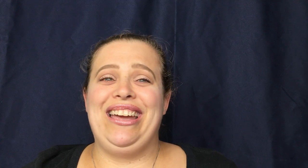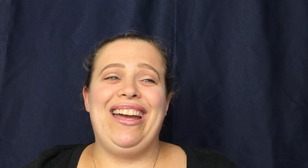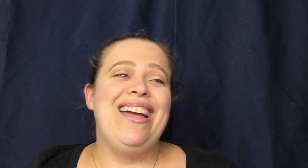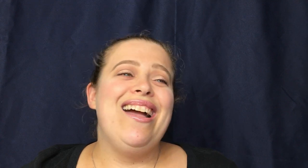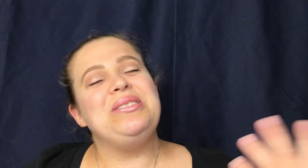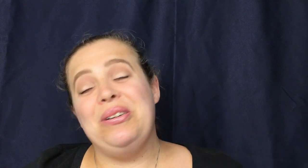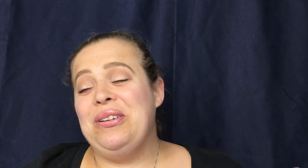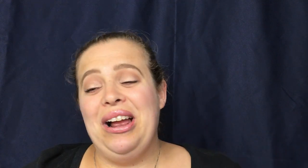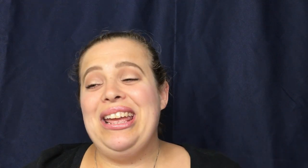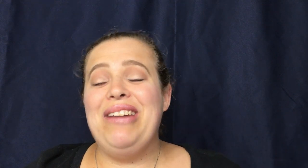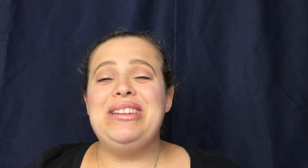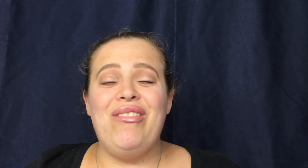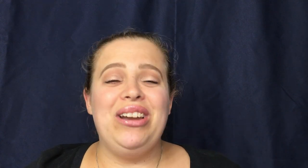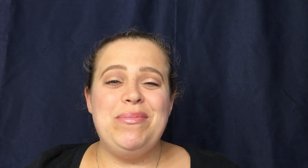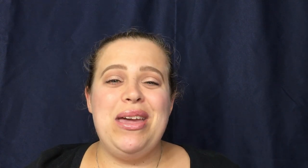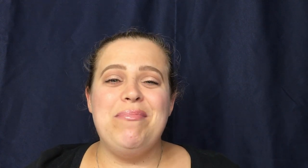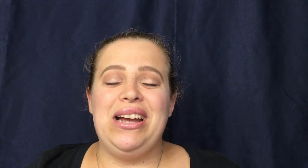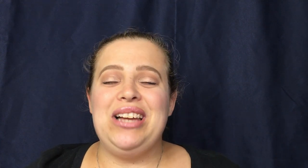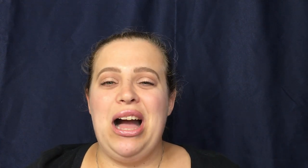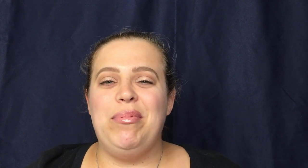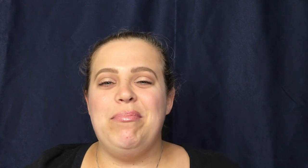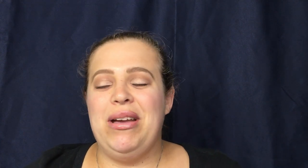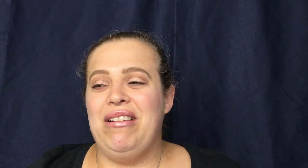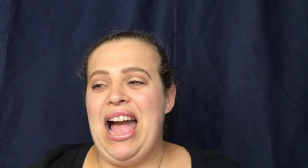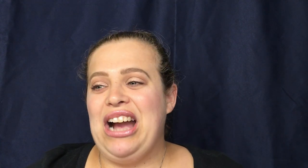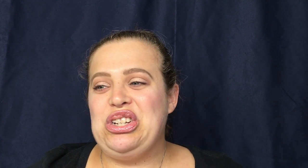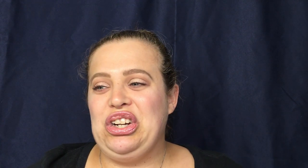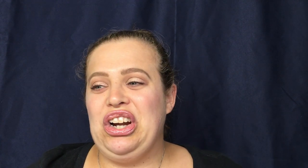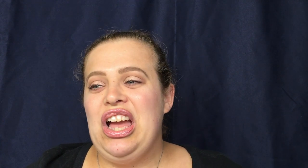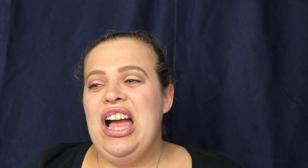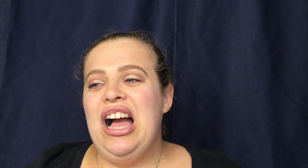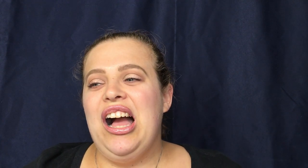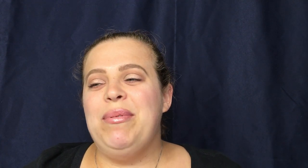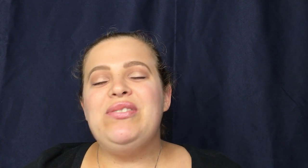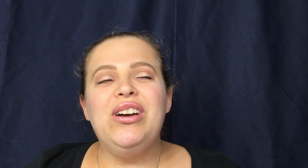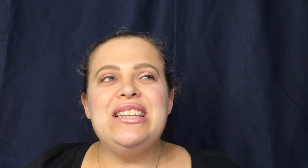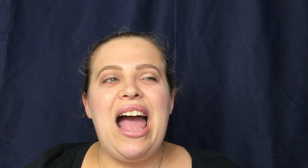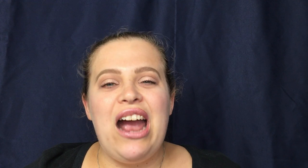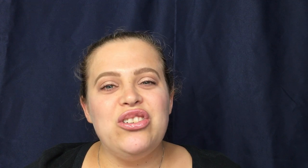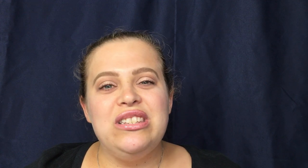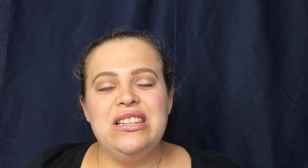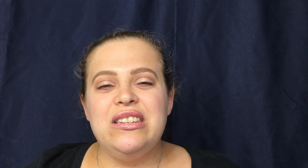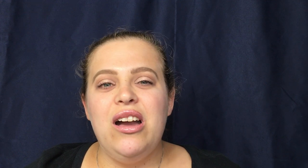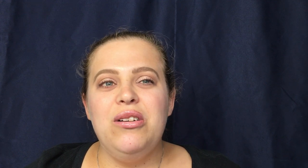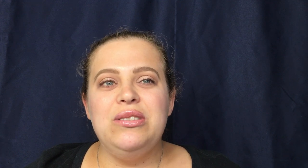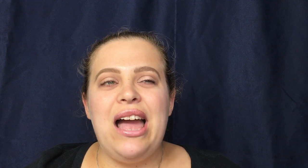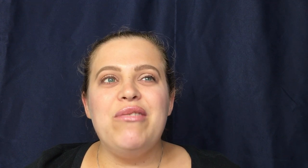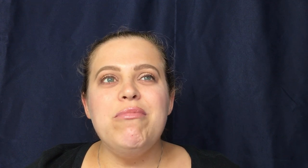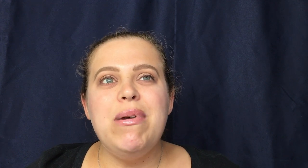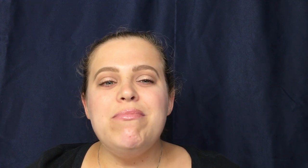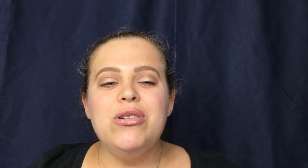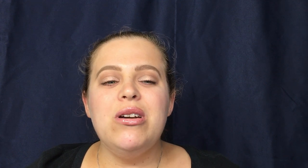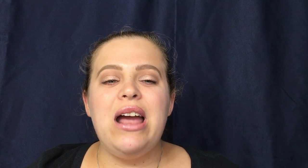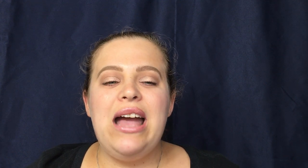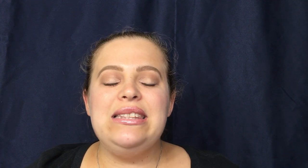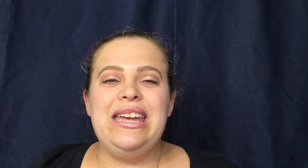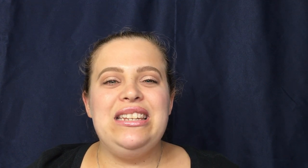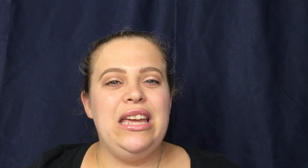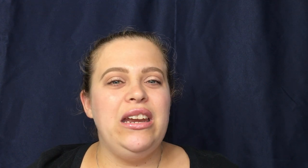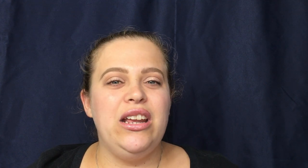looking. So he would definitely be my top male actor. As far as actresses goes, I remember as a